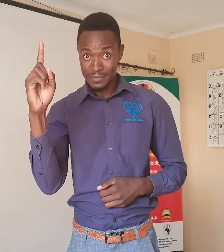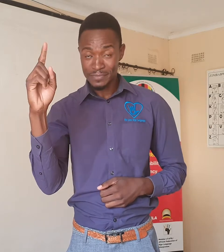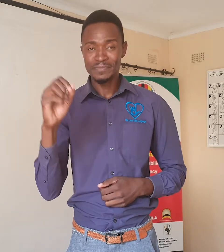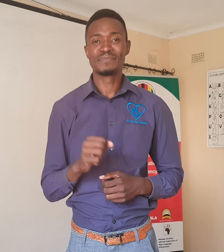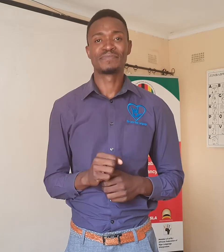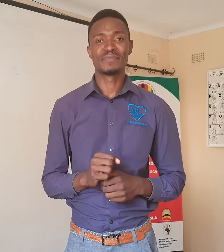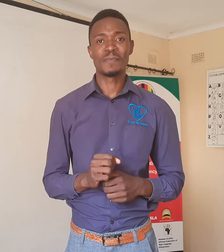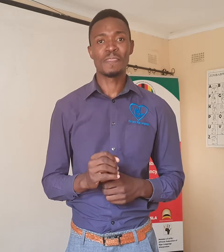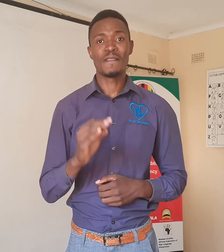January,